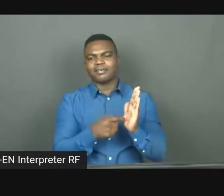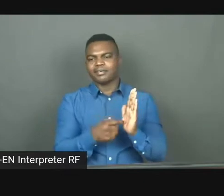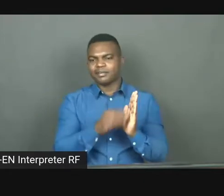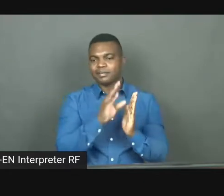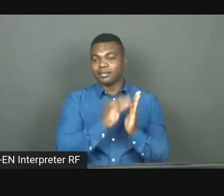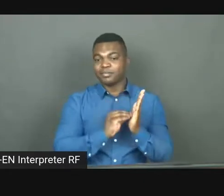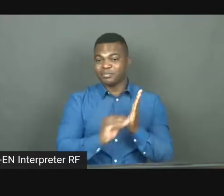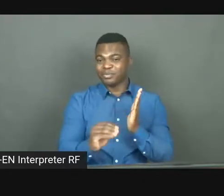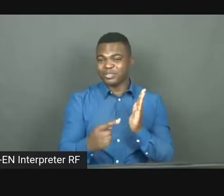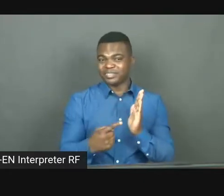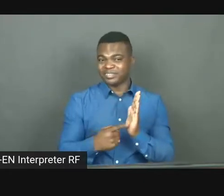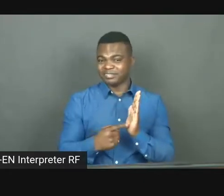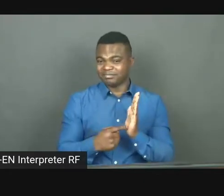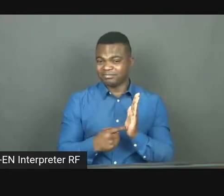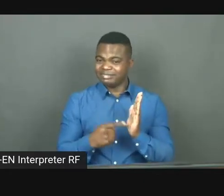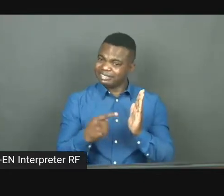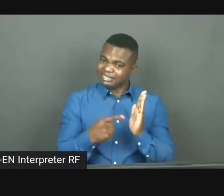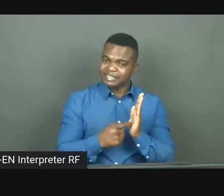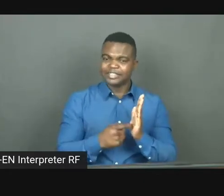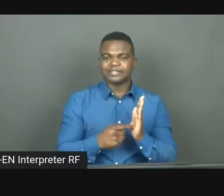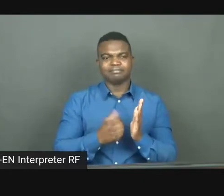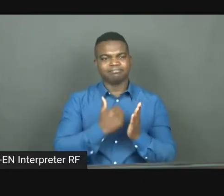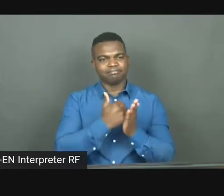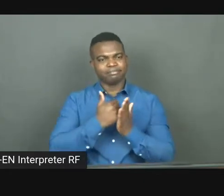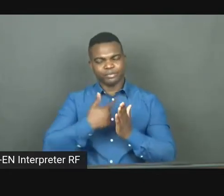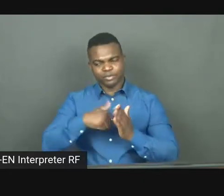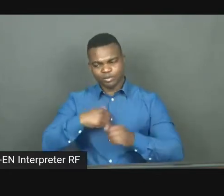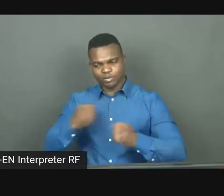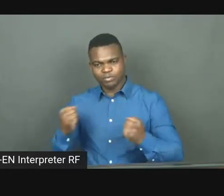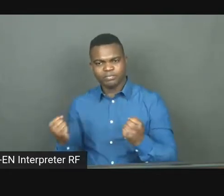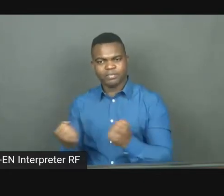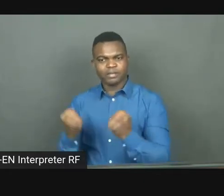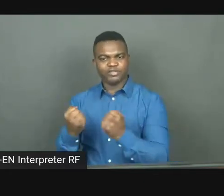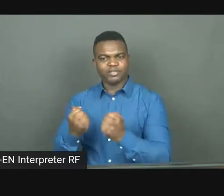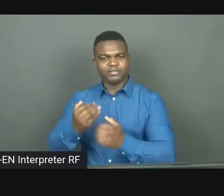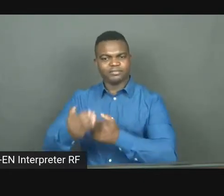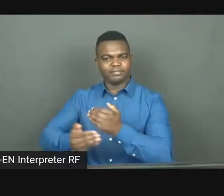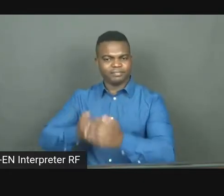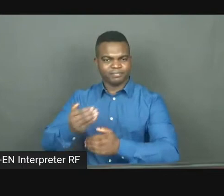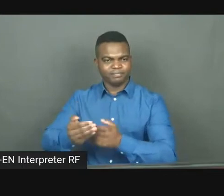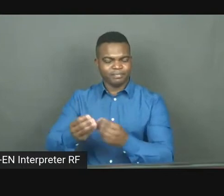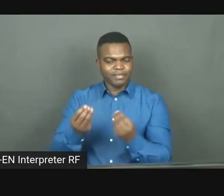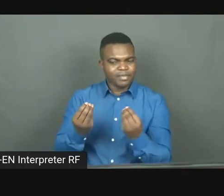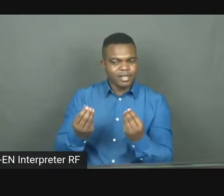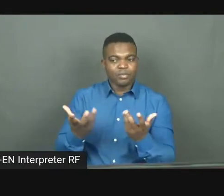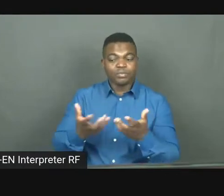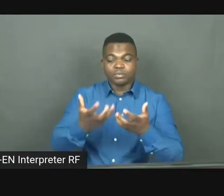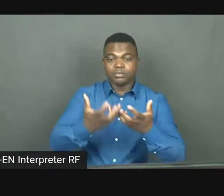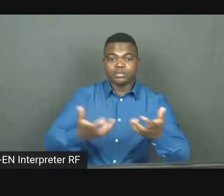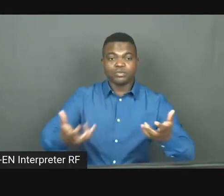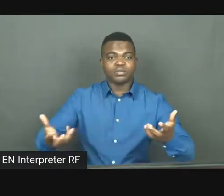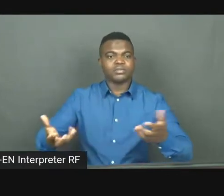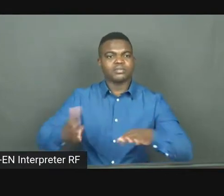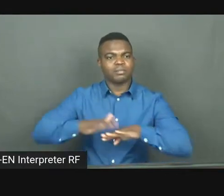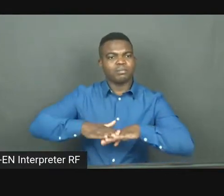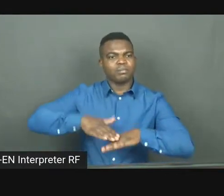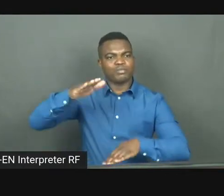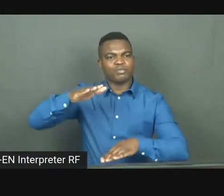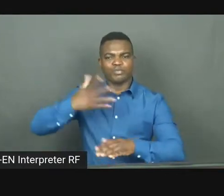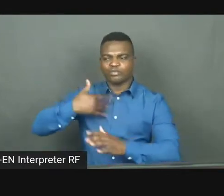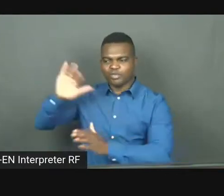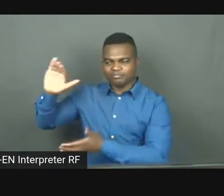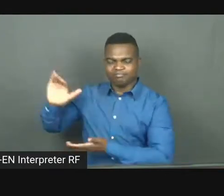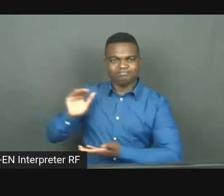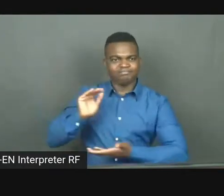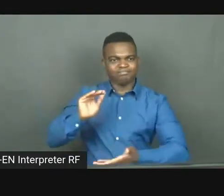how to have a grand bargain between donors, those who provide resources, and those who